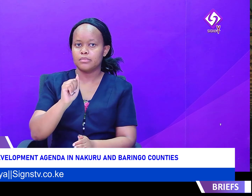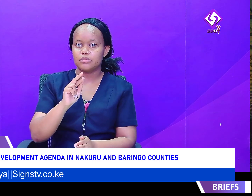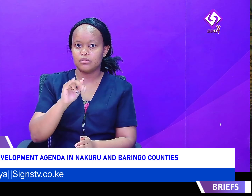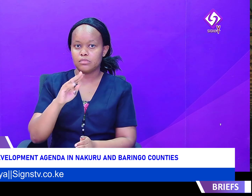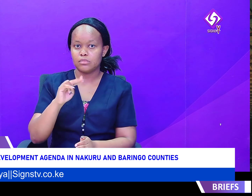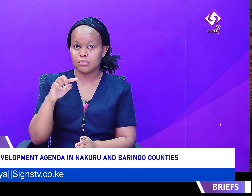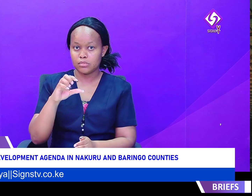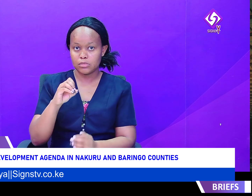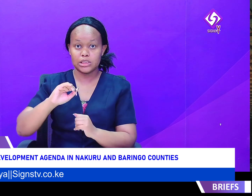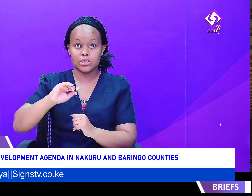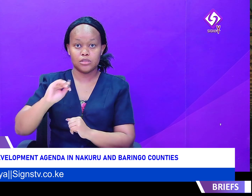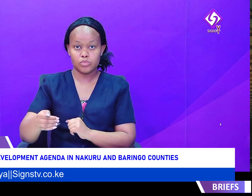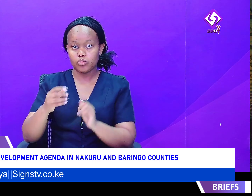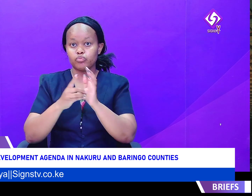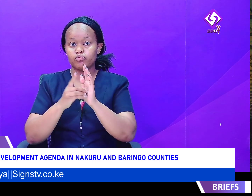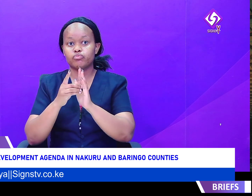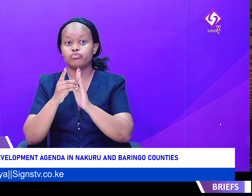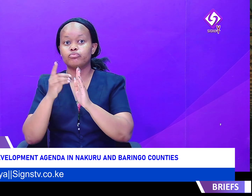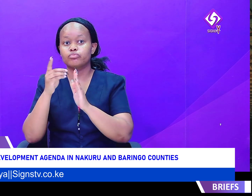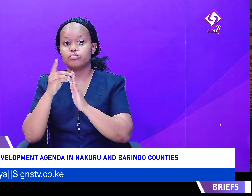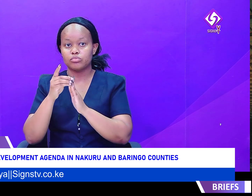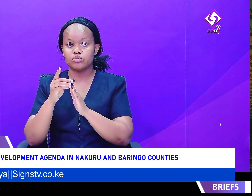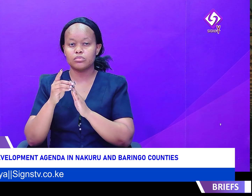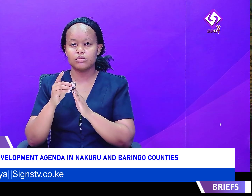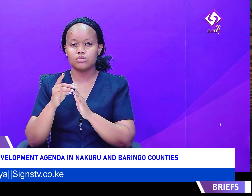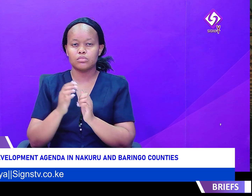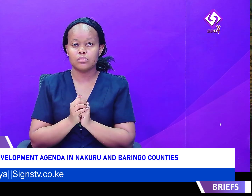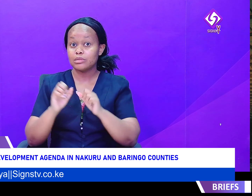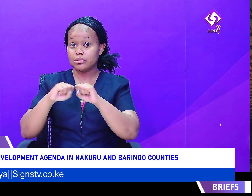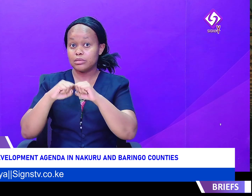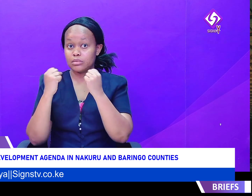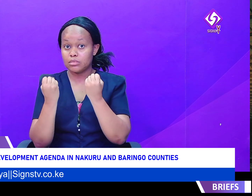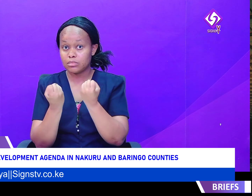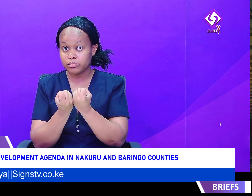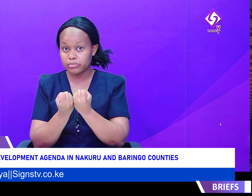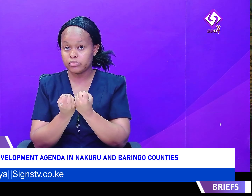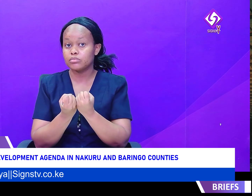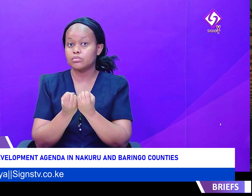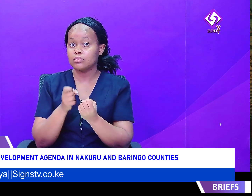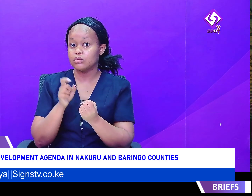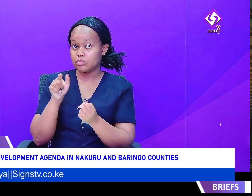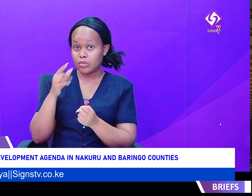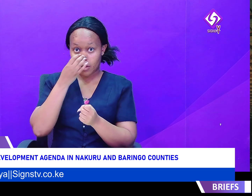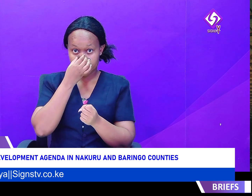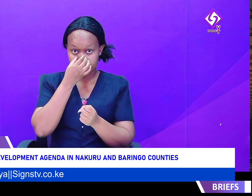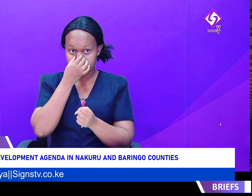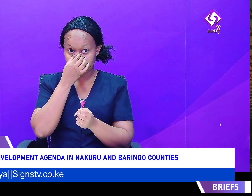to mobilize the large money needed for road construction across the